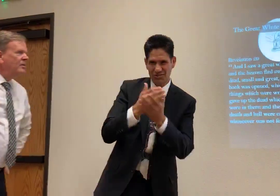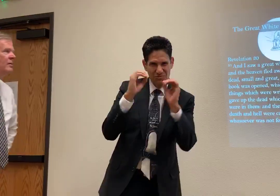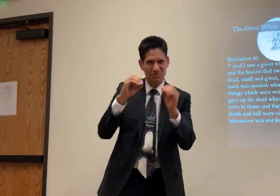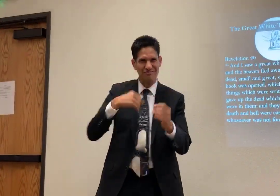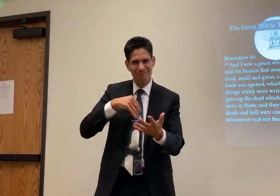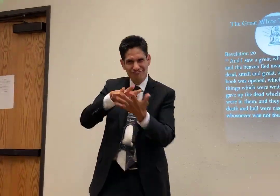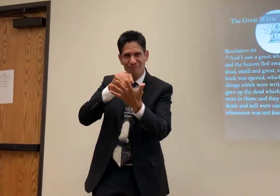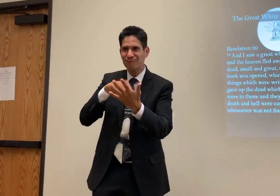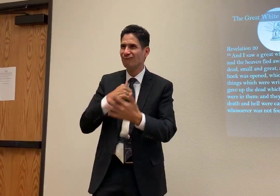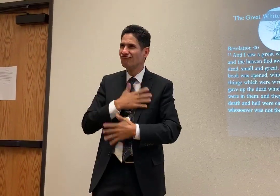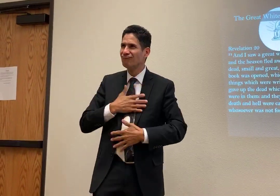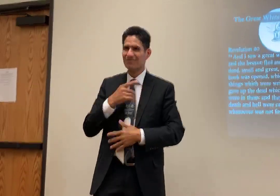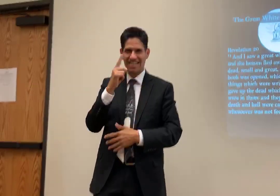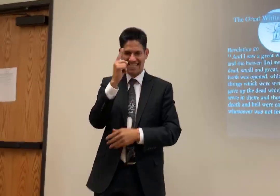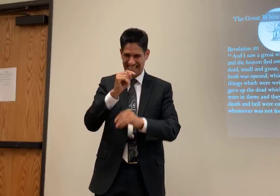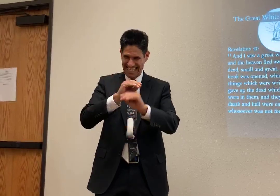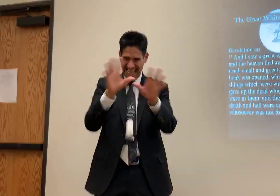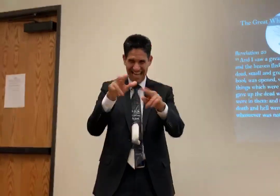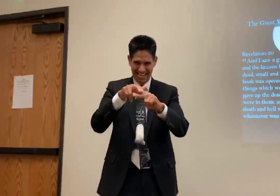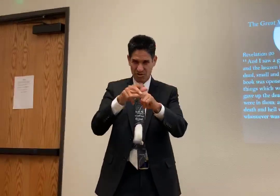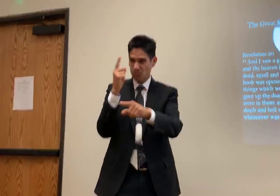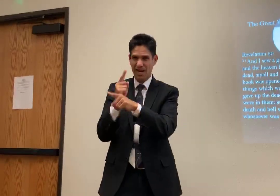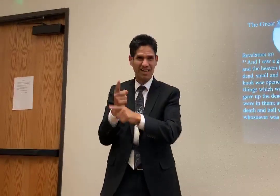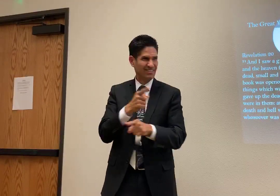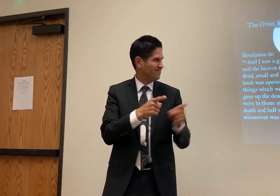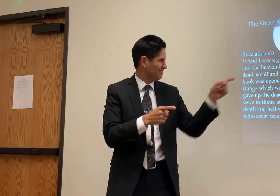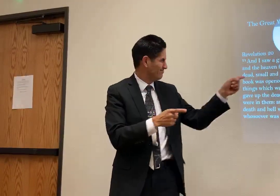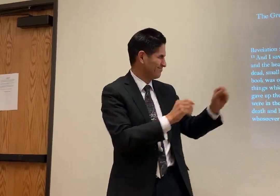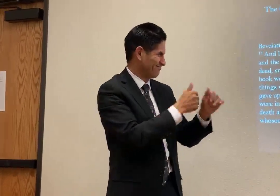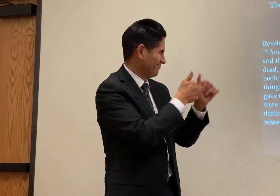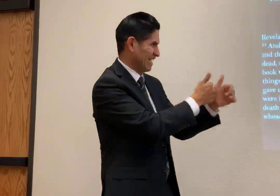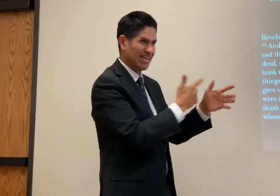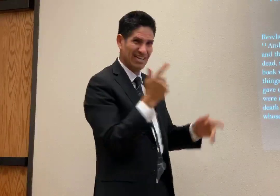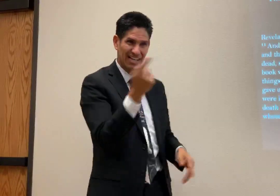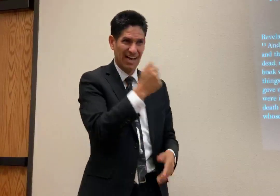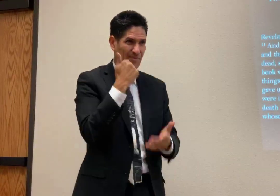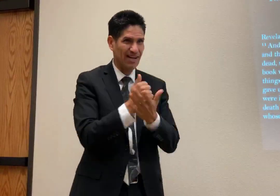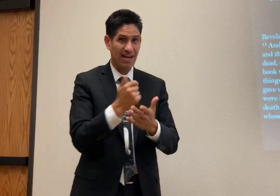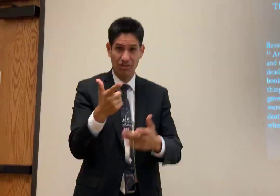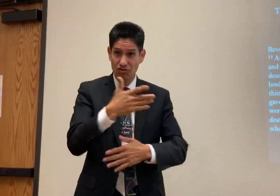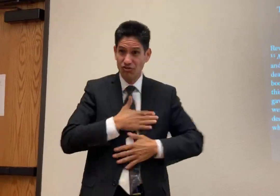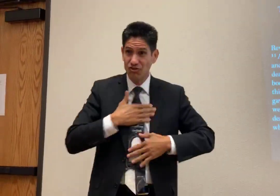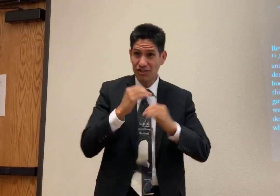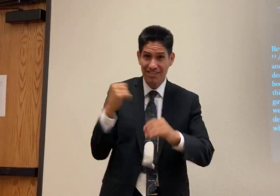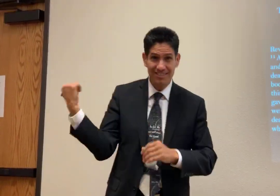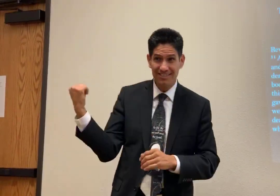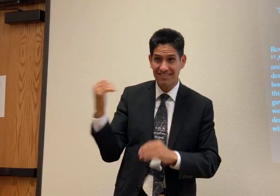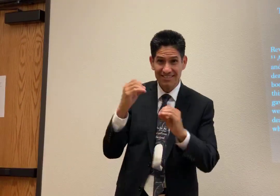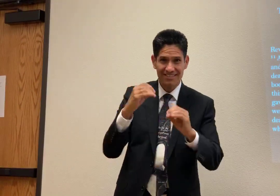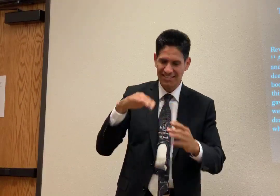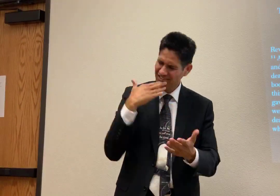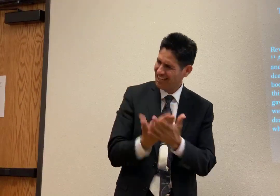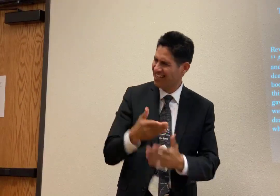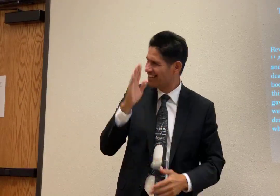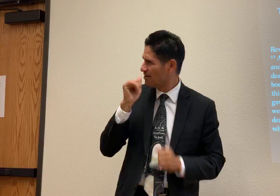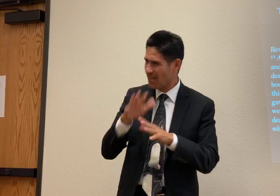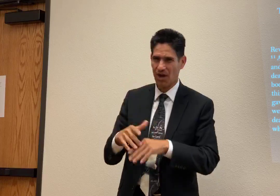That was a good lesson. I learned a lot from that. I enjoyed that. And it says so clearly, talking about the one throne. Did you enjoy that lesson? You enjoyed it? That was